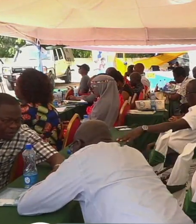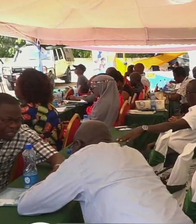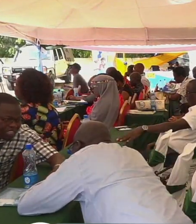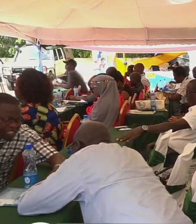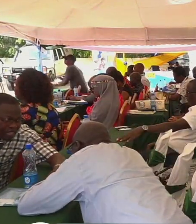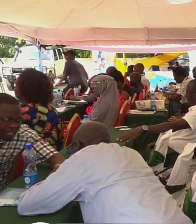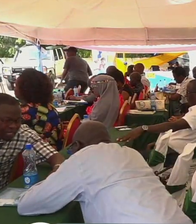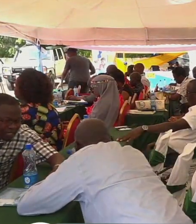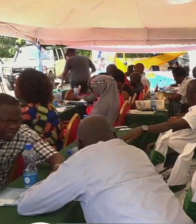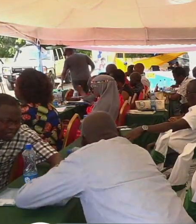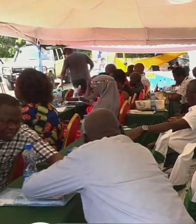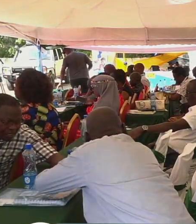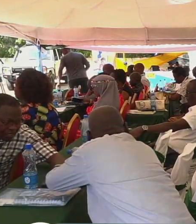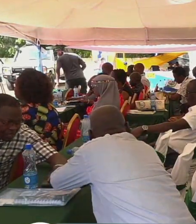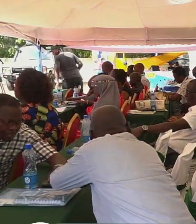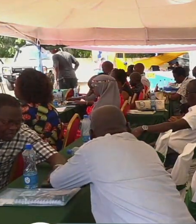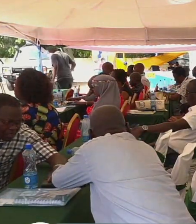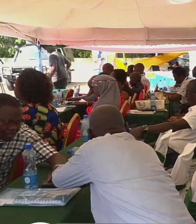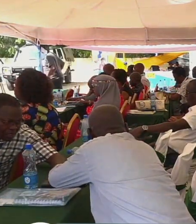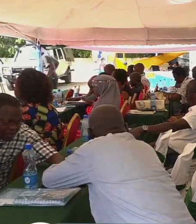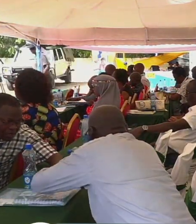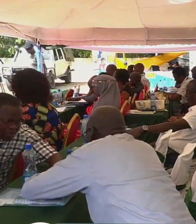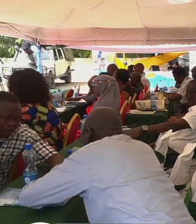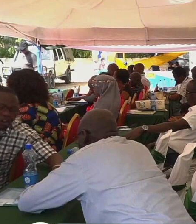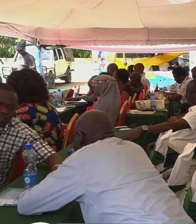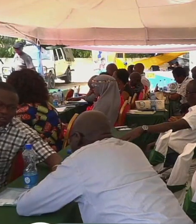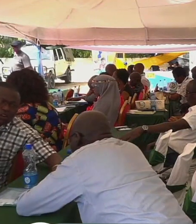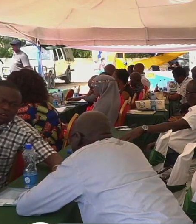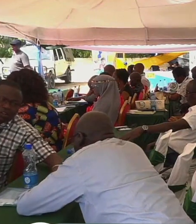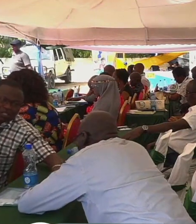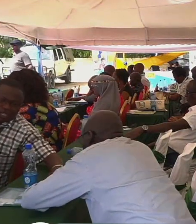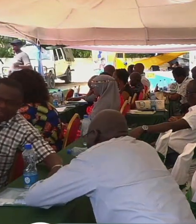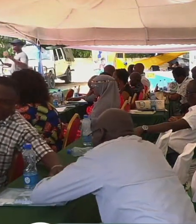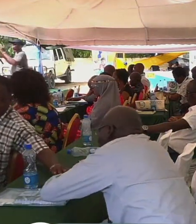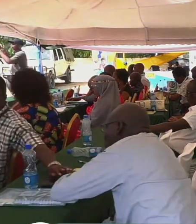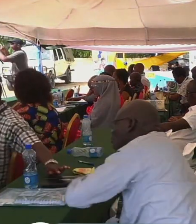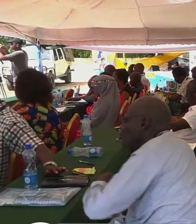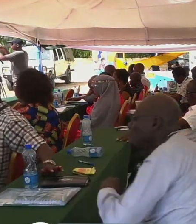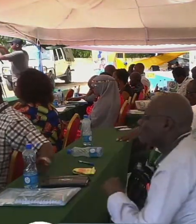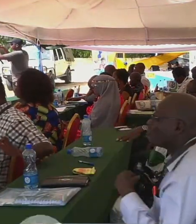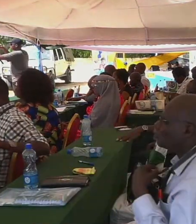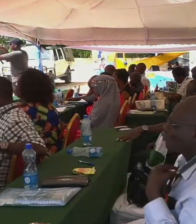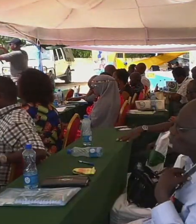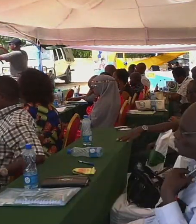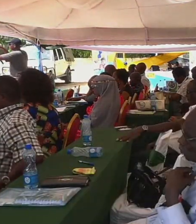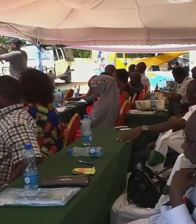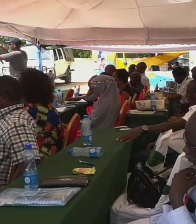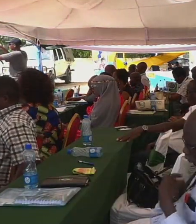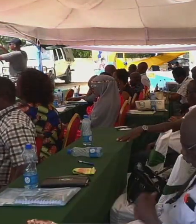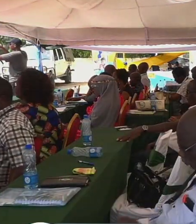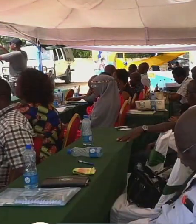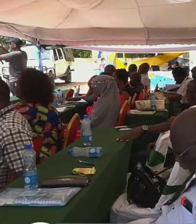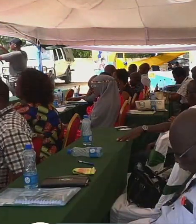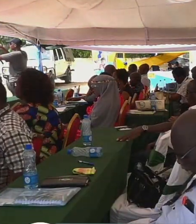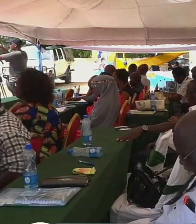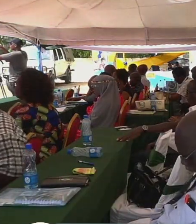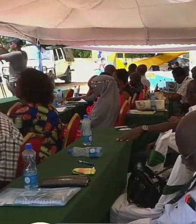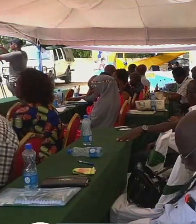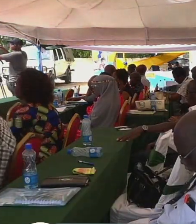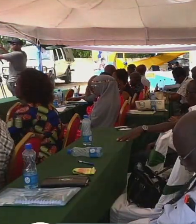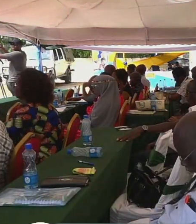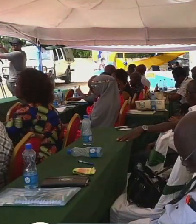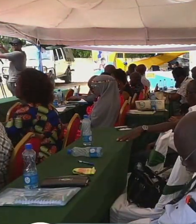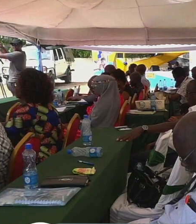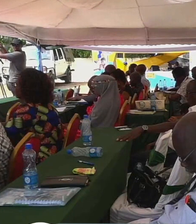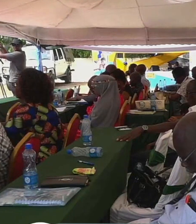of you who will be traveling tonight or you have a safe trip home, we wish you